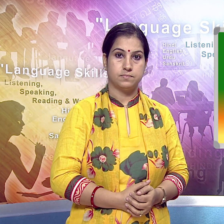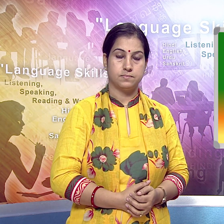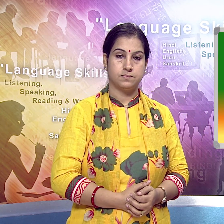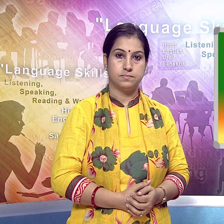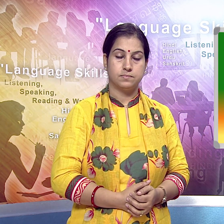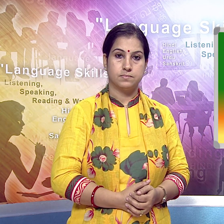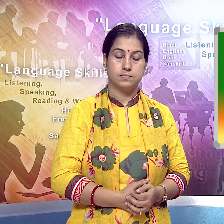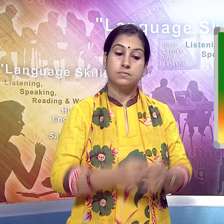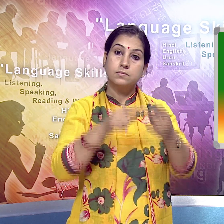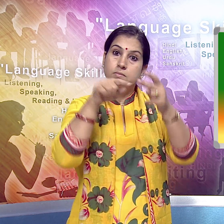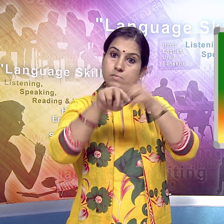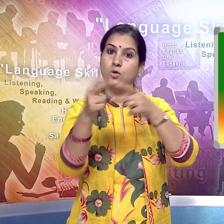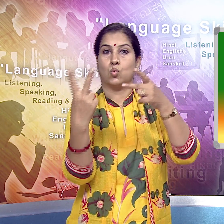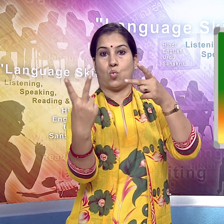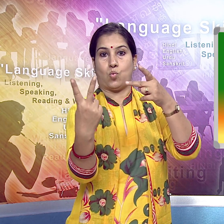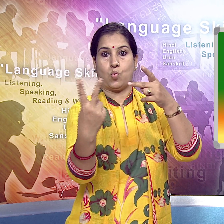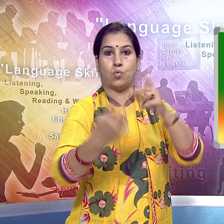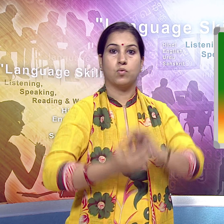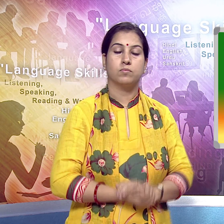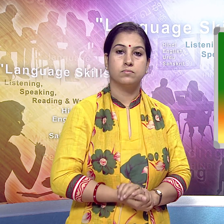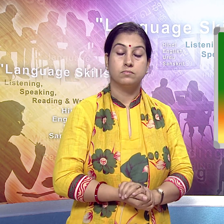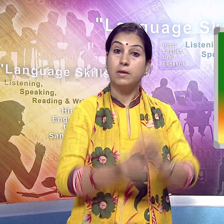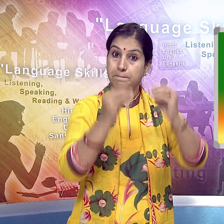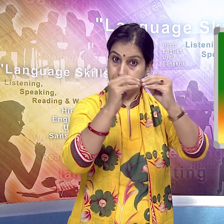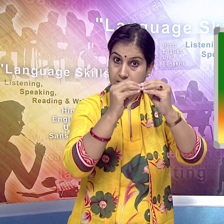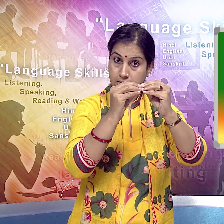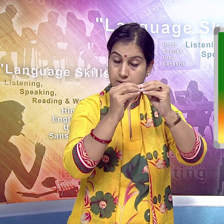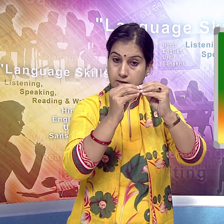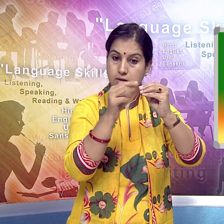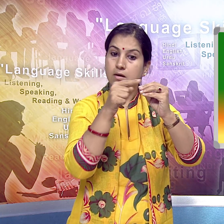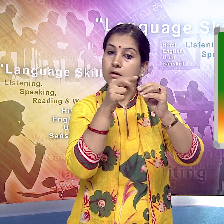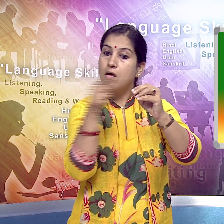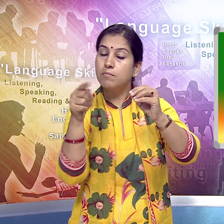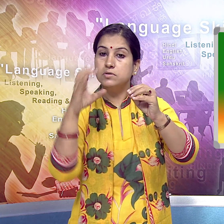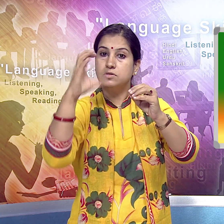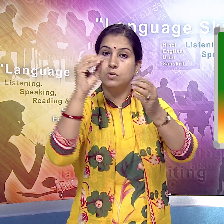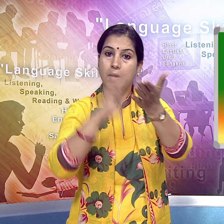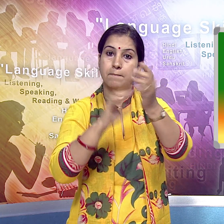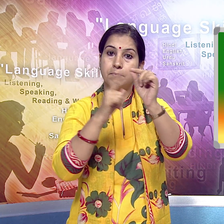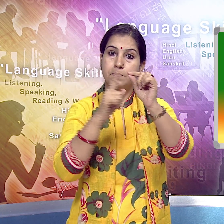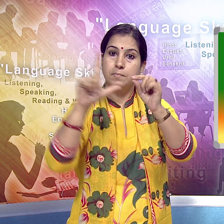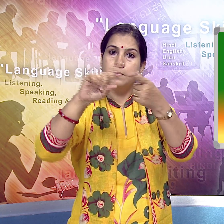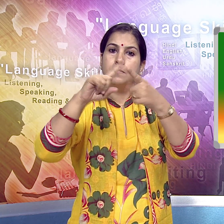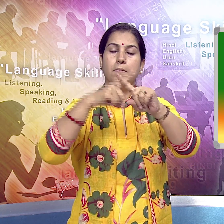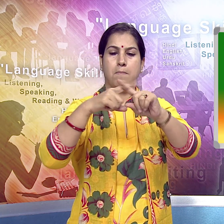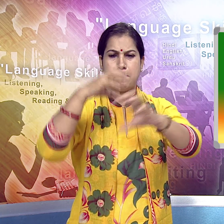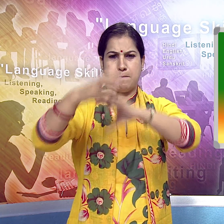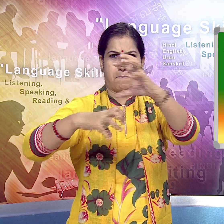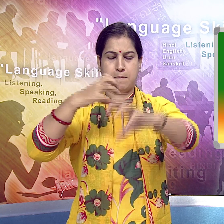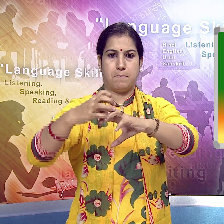mainly 2: vitamin B complex. This B complex